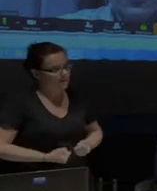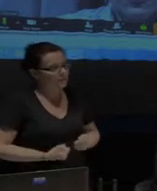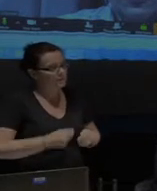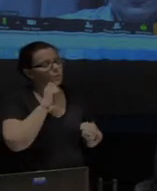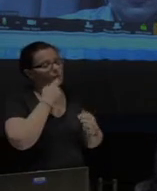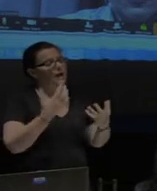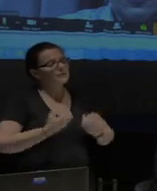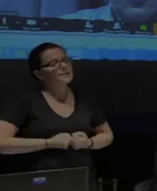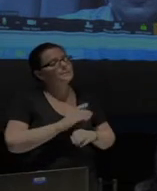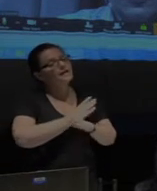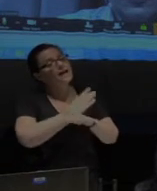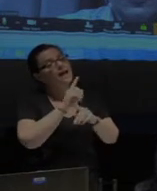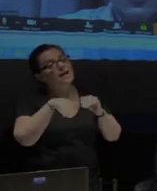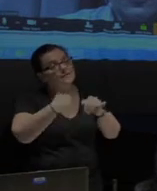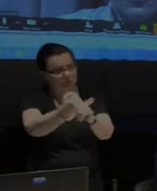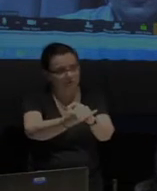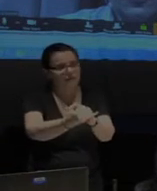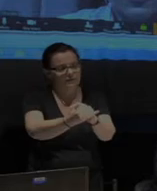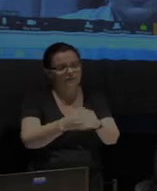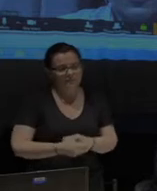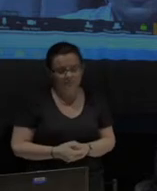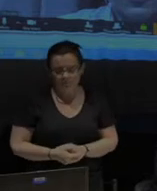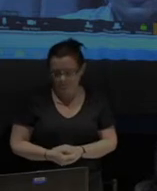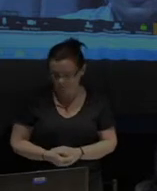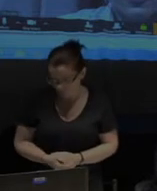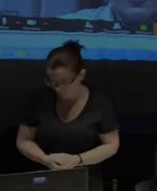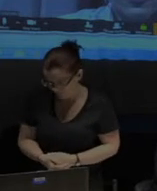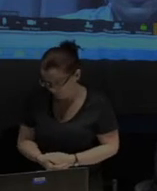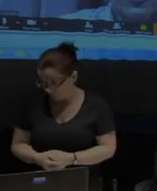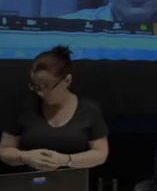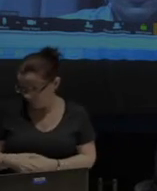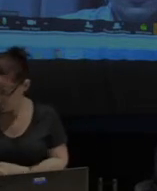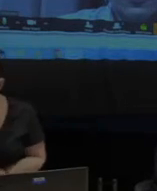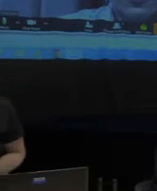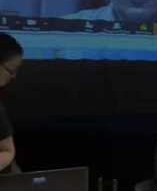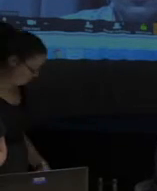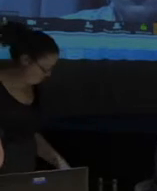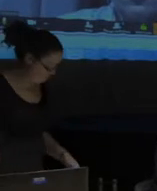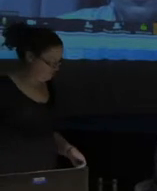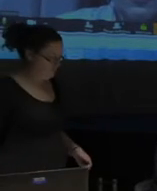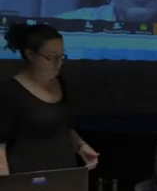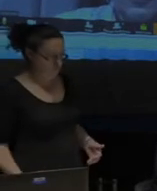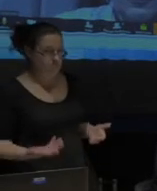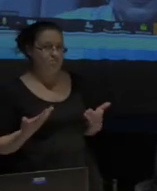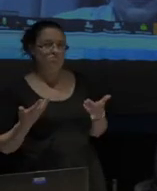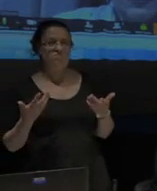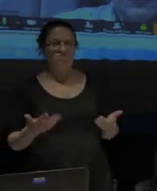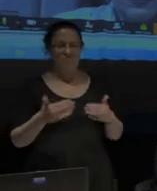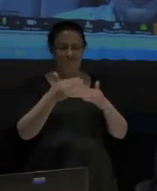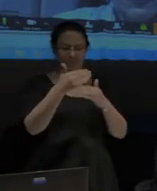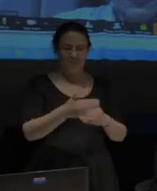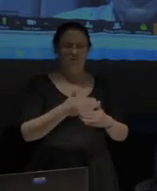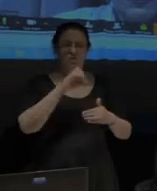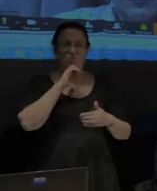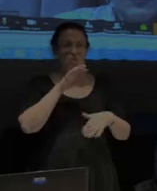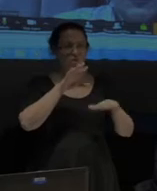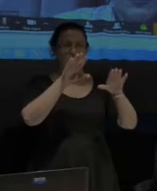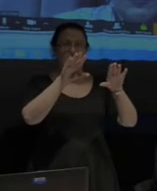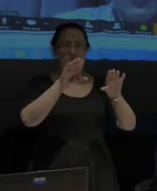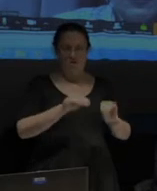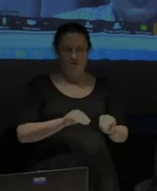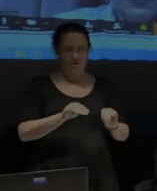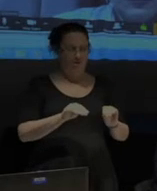eventually and over time. Great. I'm going to draw the session to a close. I would like to thank